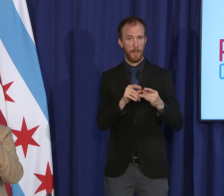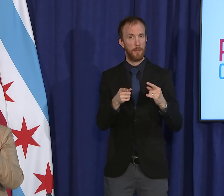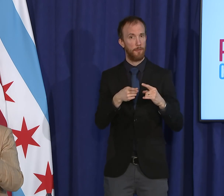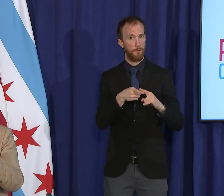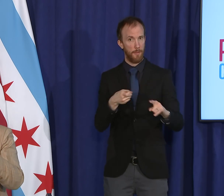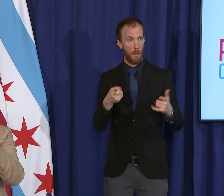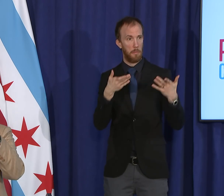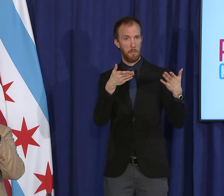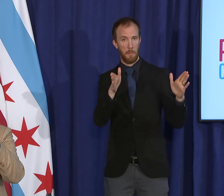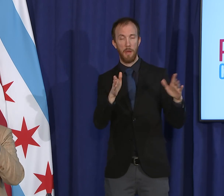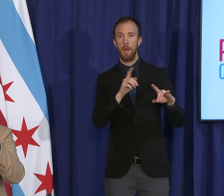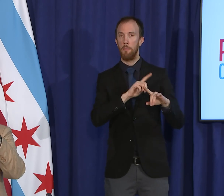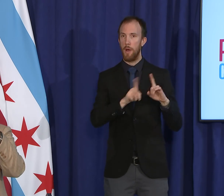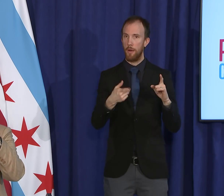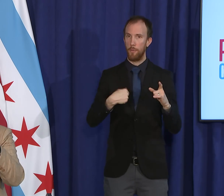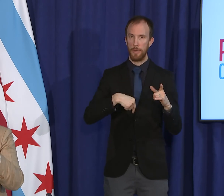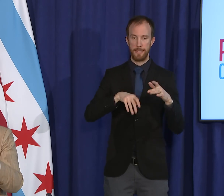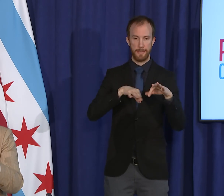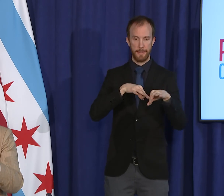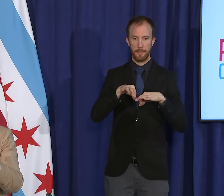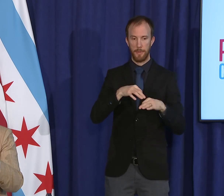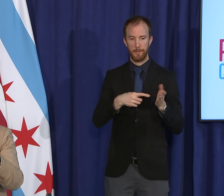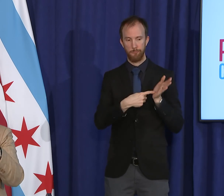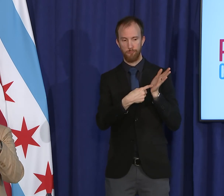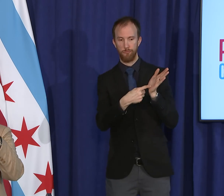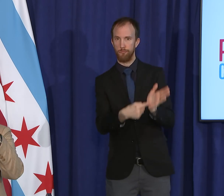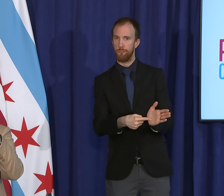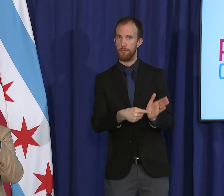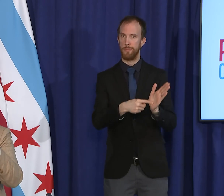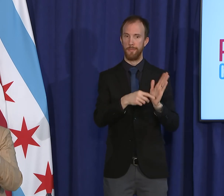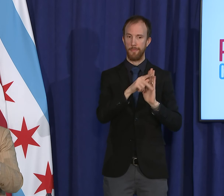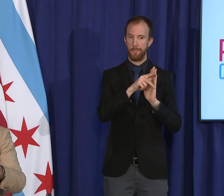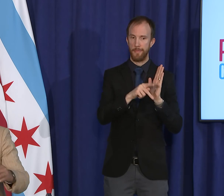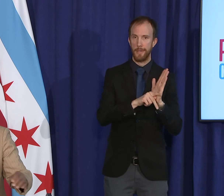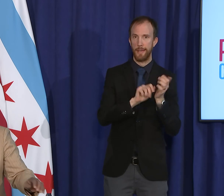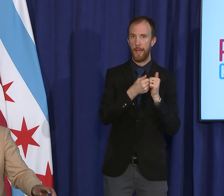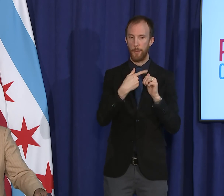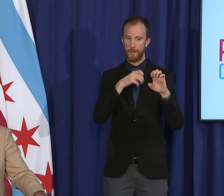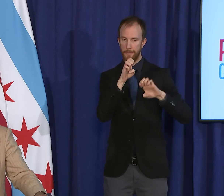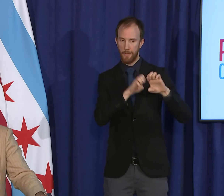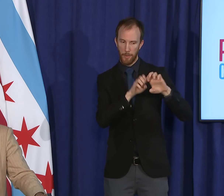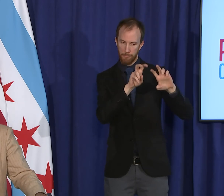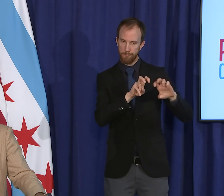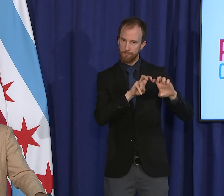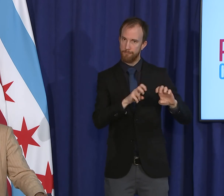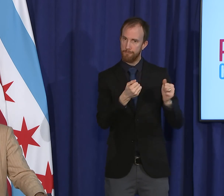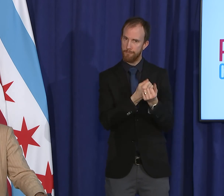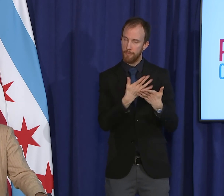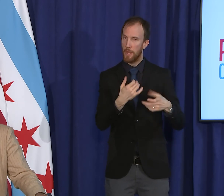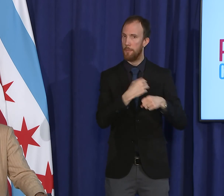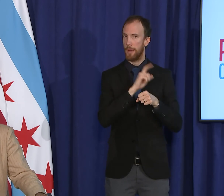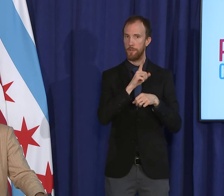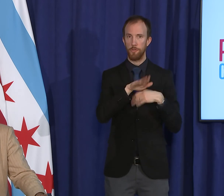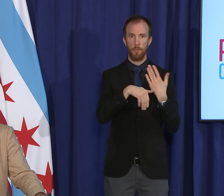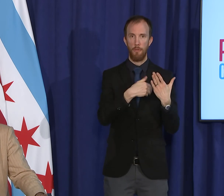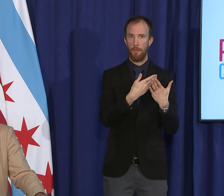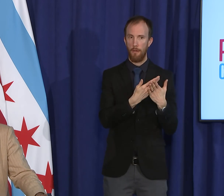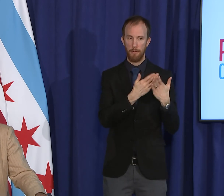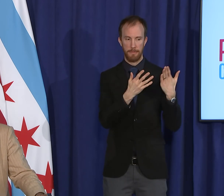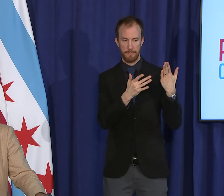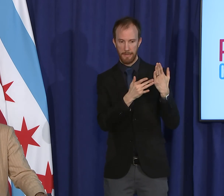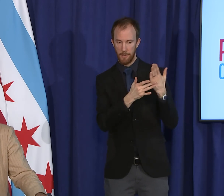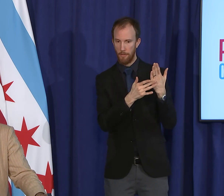having set forth what the guidelines are, how we're evaluating it, making sure that the technical aspects of that